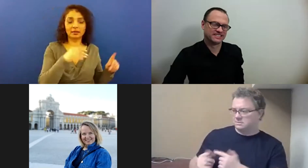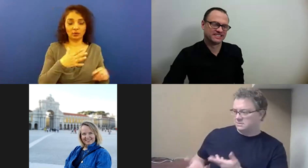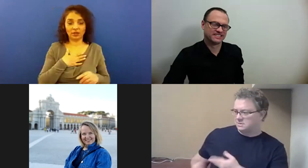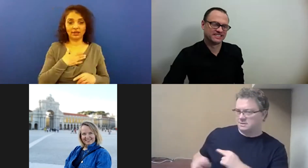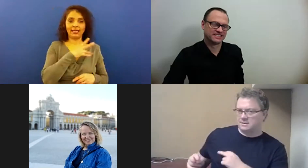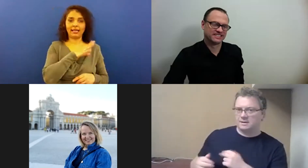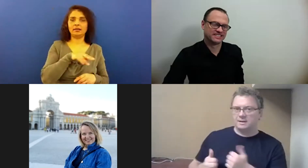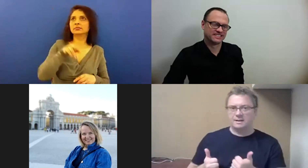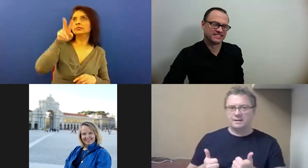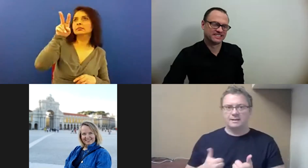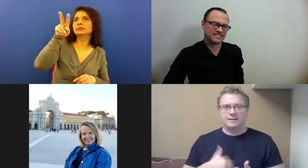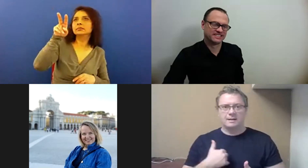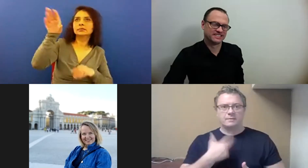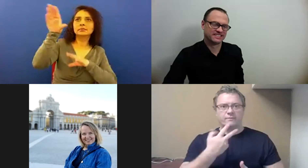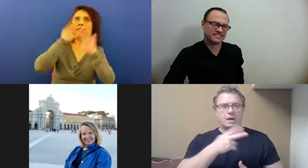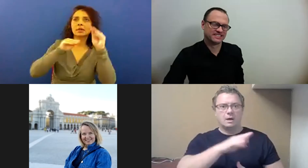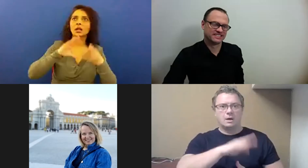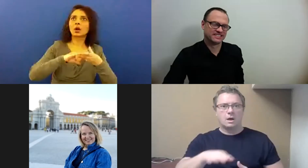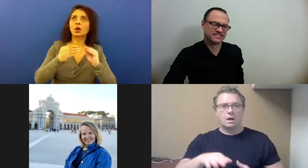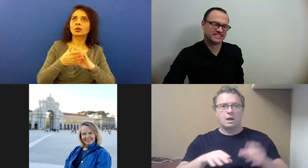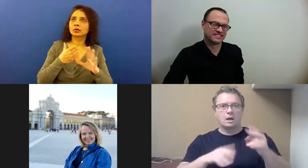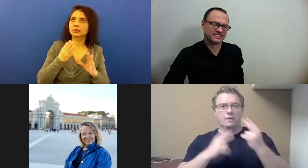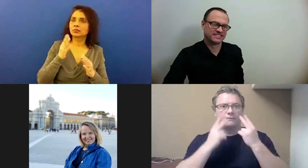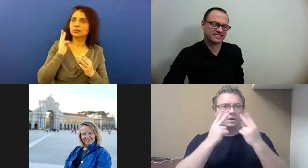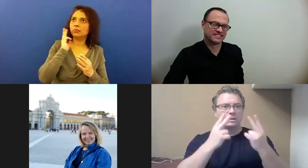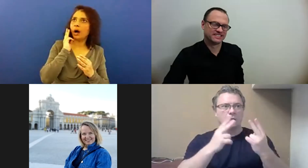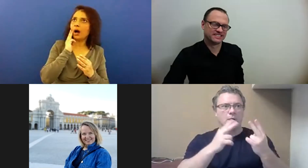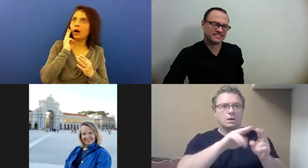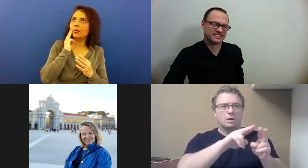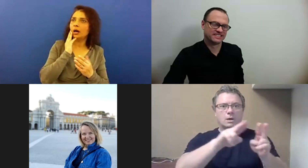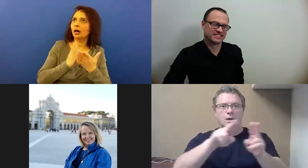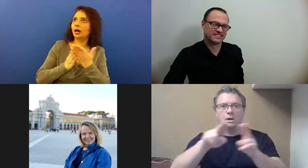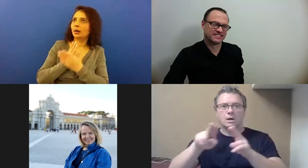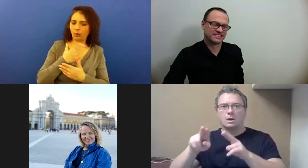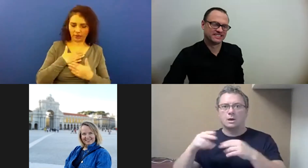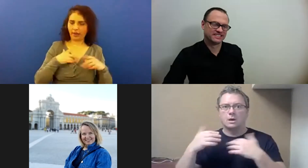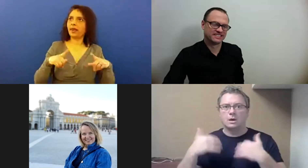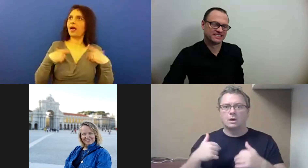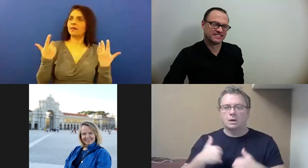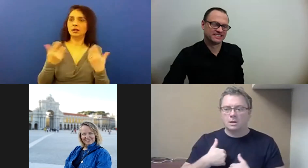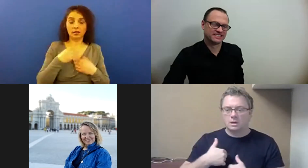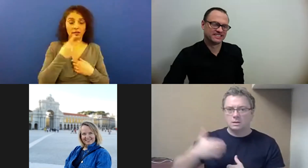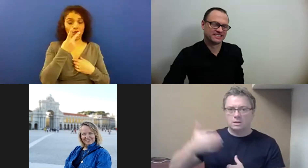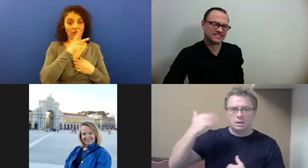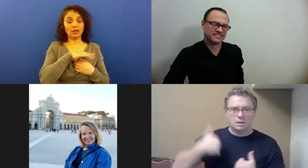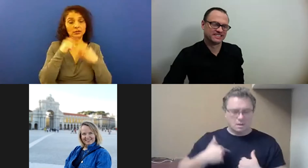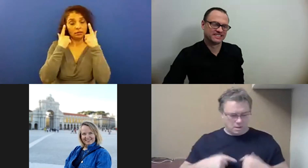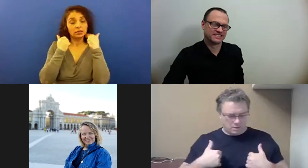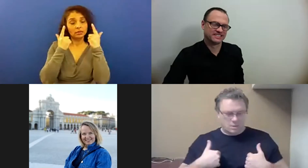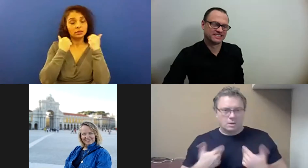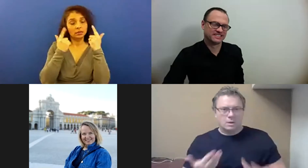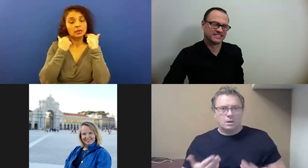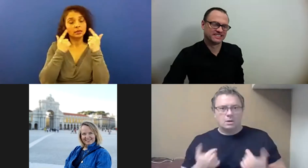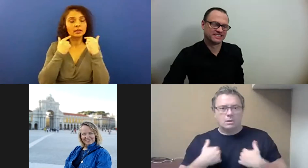I was there with my 2 children and my husband, and my children saw their mother on screen and saw mom's life